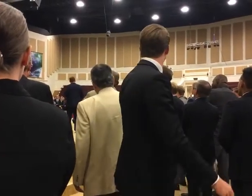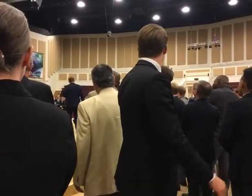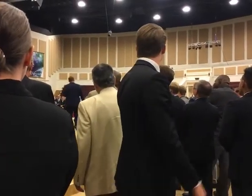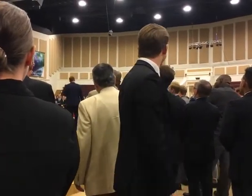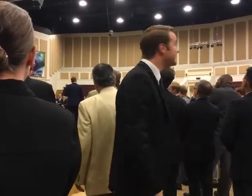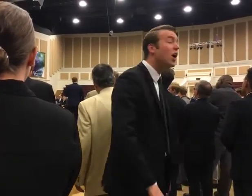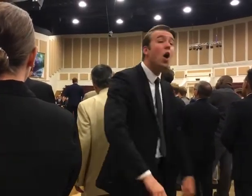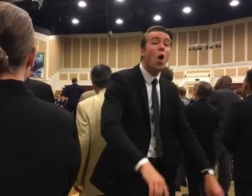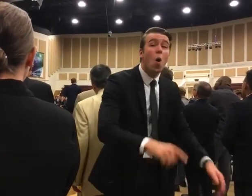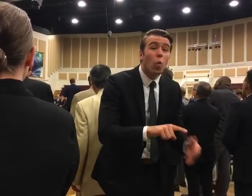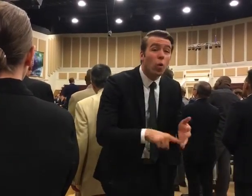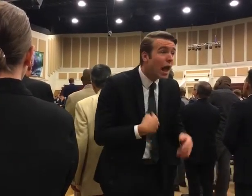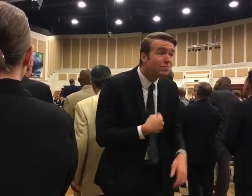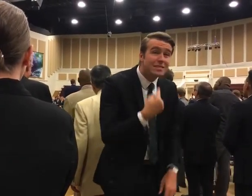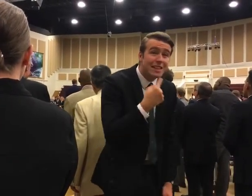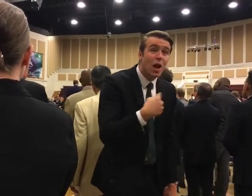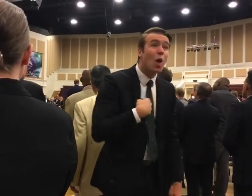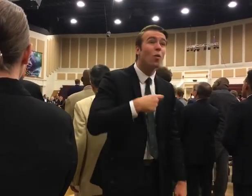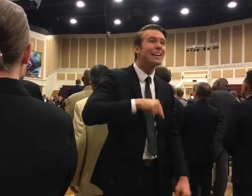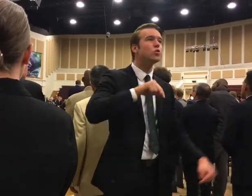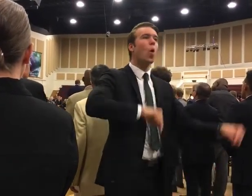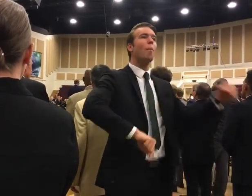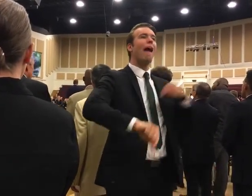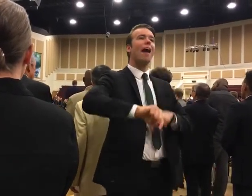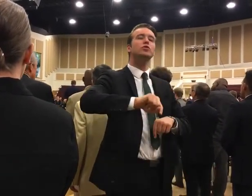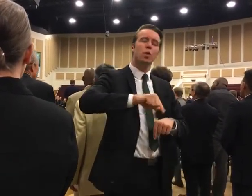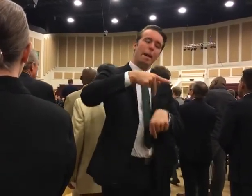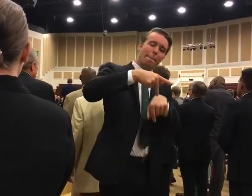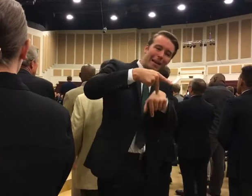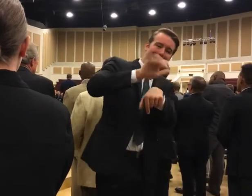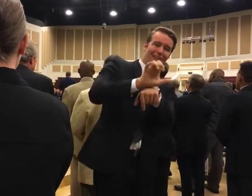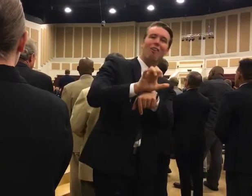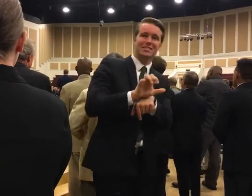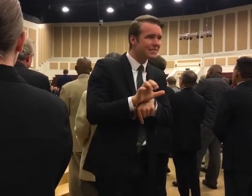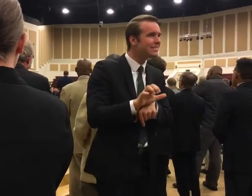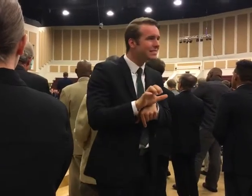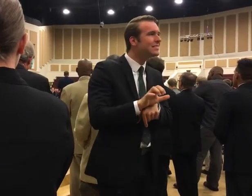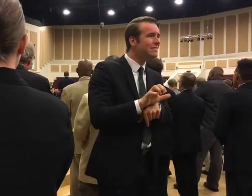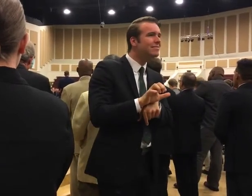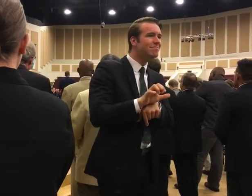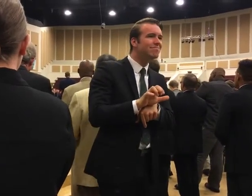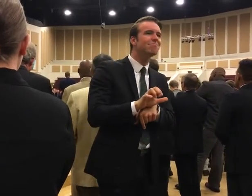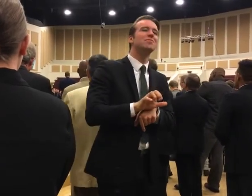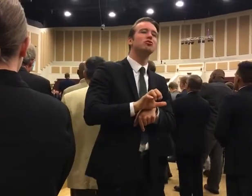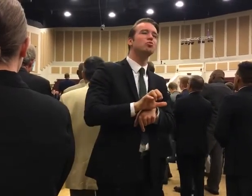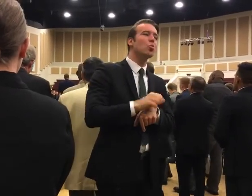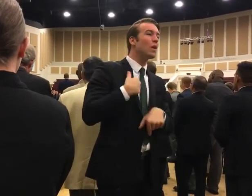What I'm saying is we got to go back to Pentecost. We got to go back to just